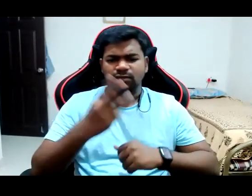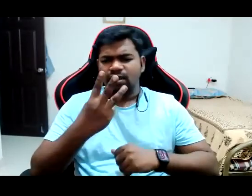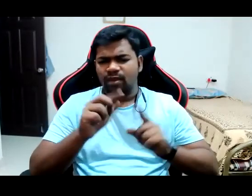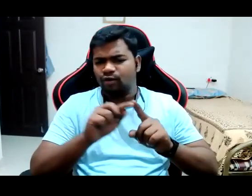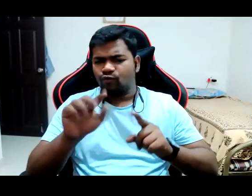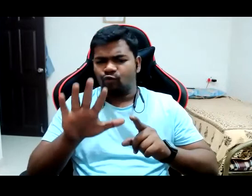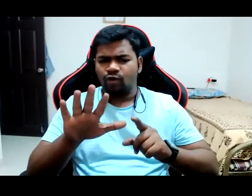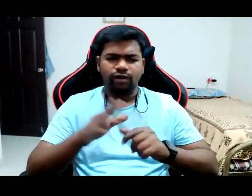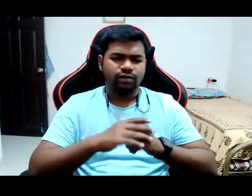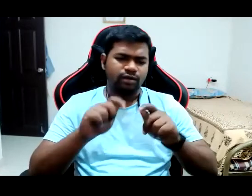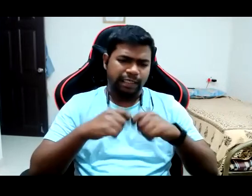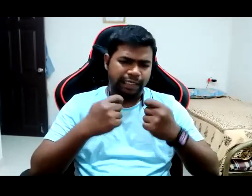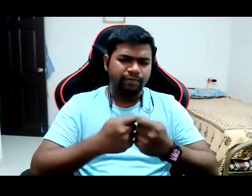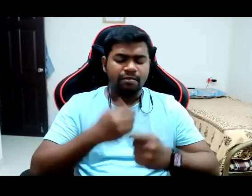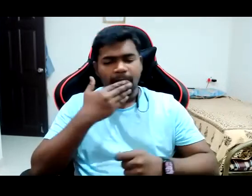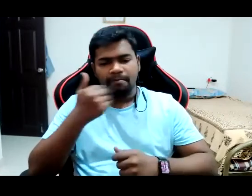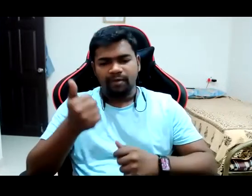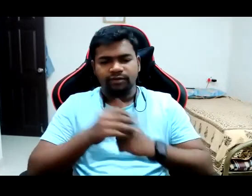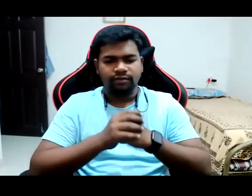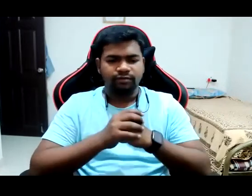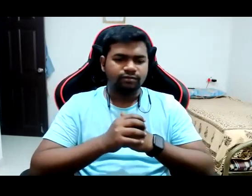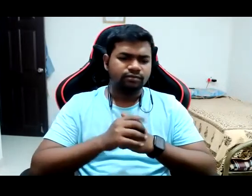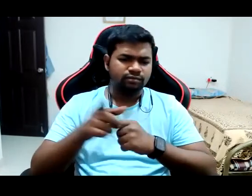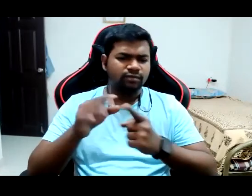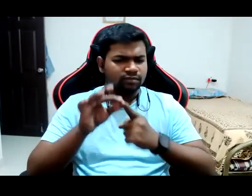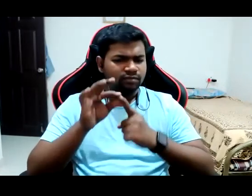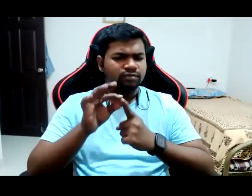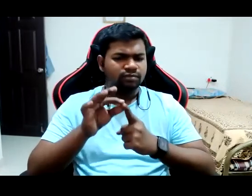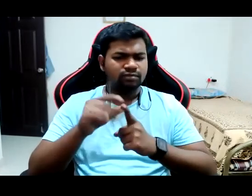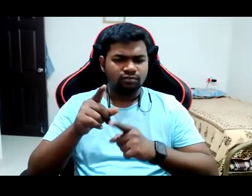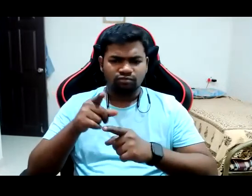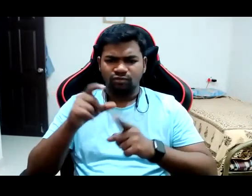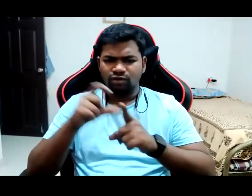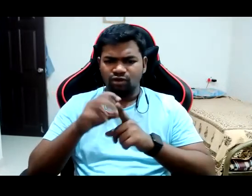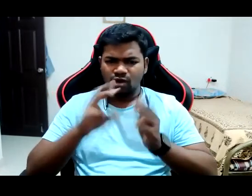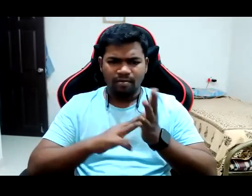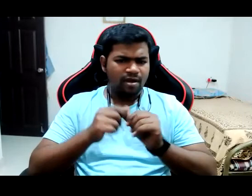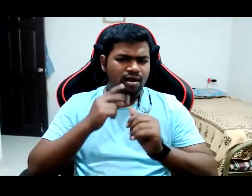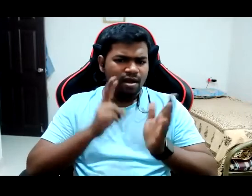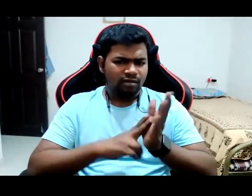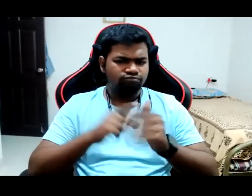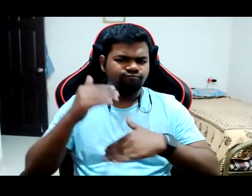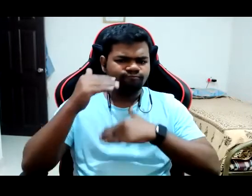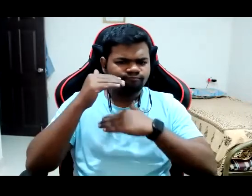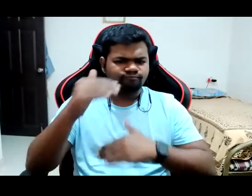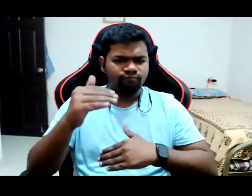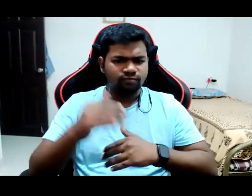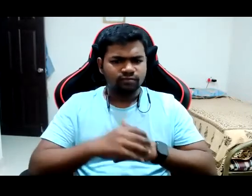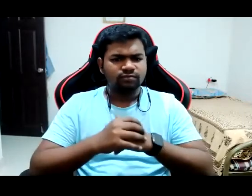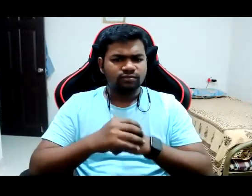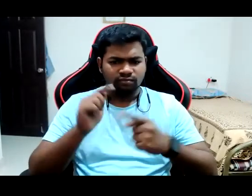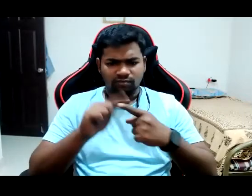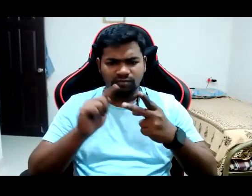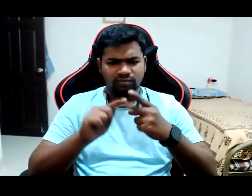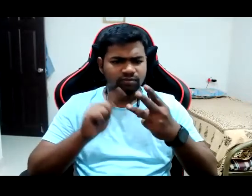number to target. And is there any specific domain that we should be limited to? Like, yes, there are 3 themes. Yes,